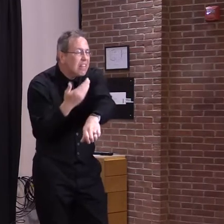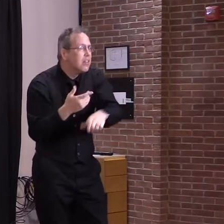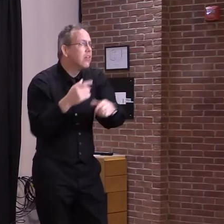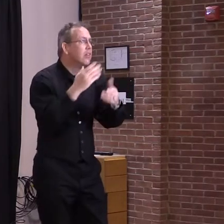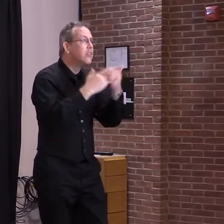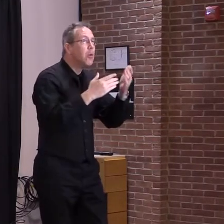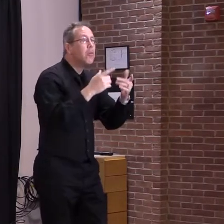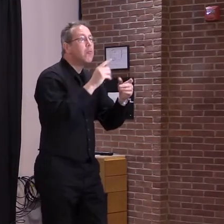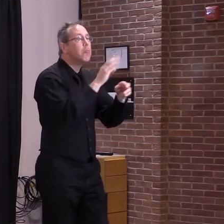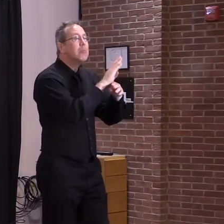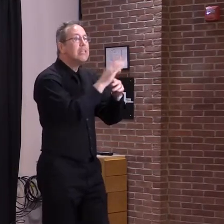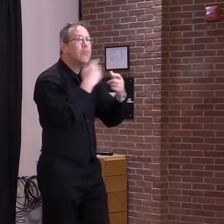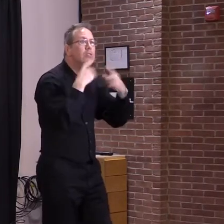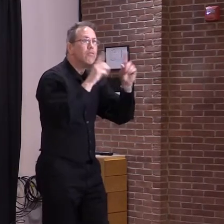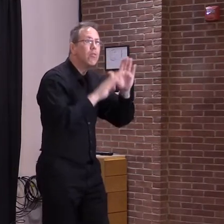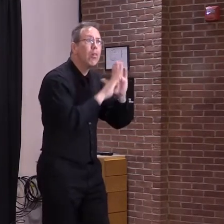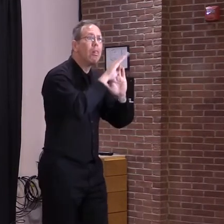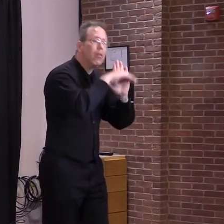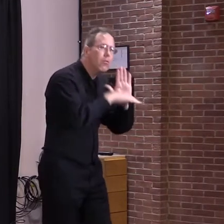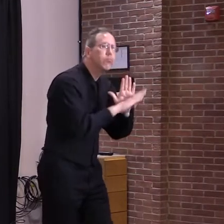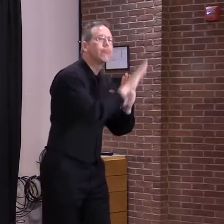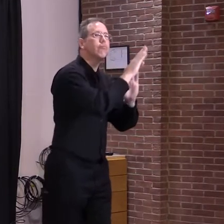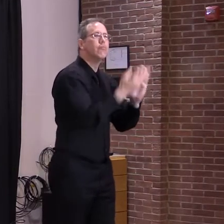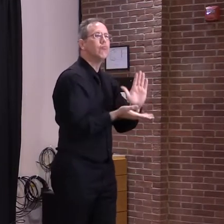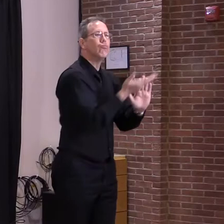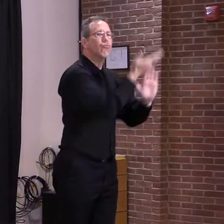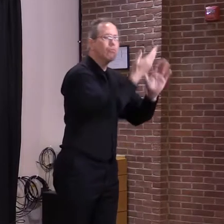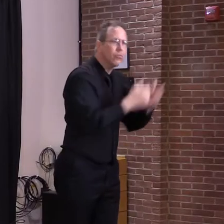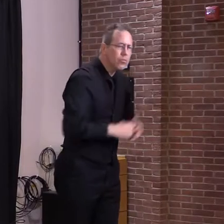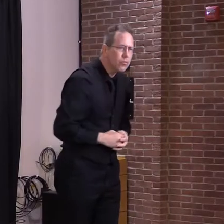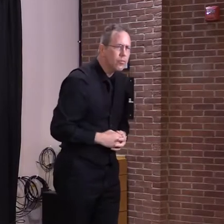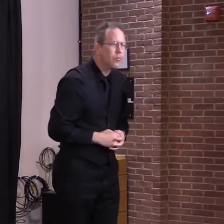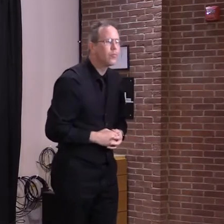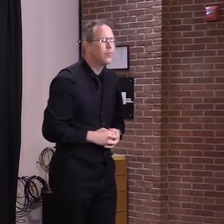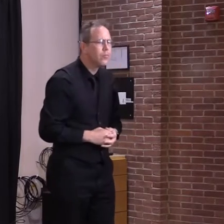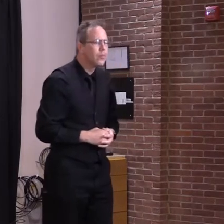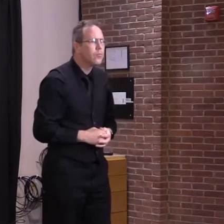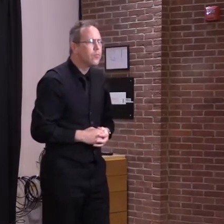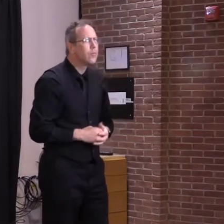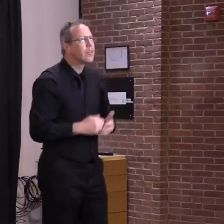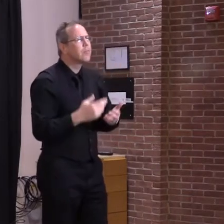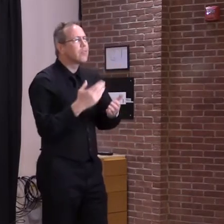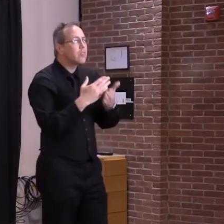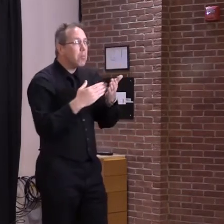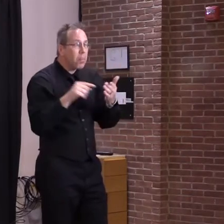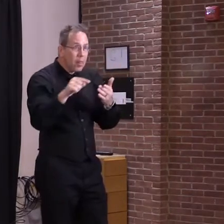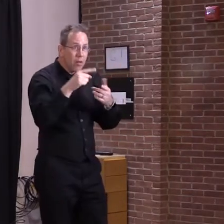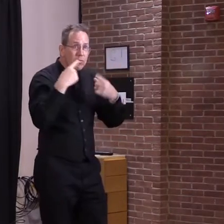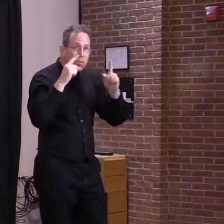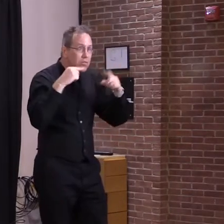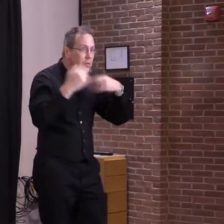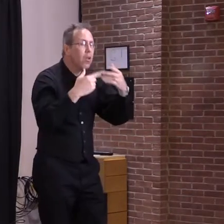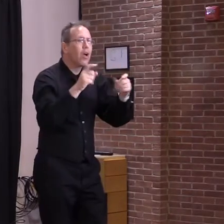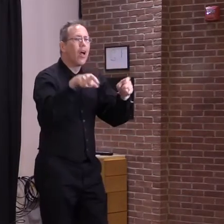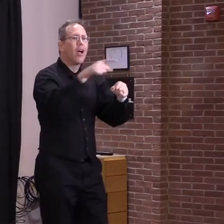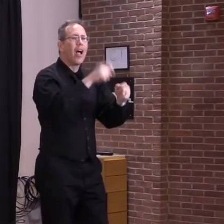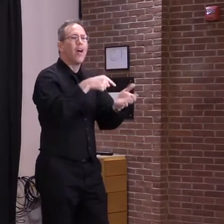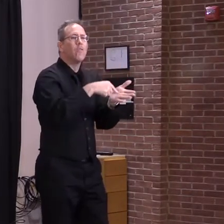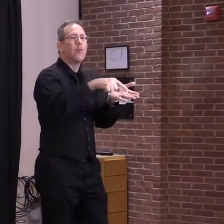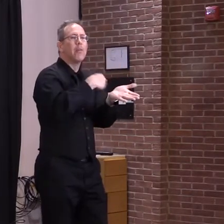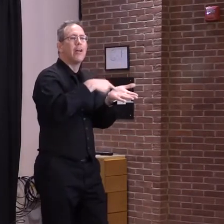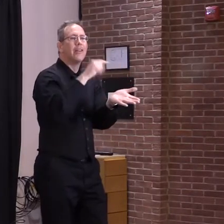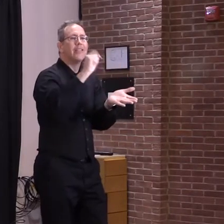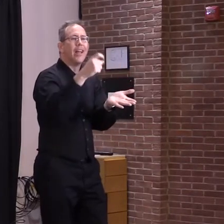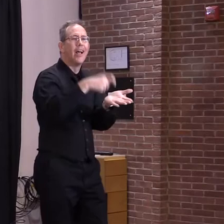building, providing more enhancement to the grand list and more taxable income. But it also provides for more housing and so